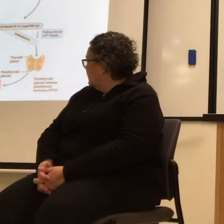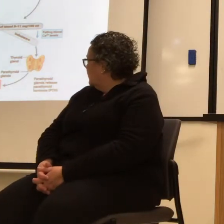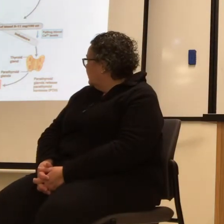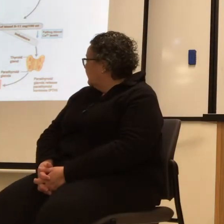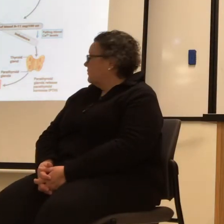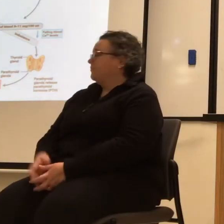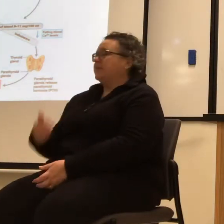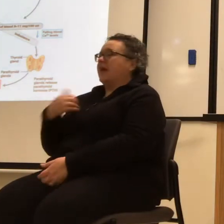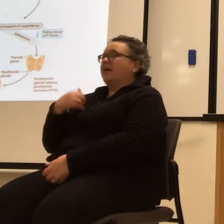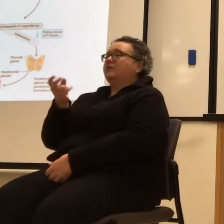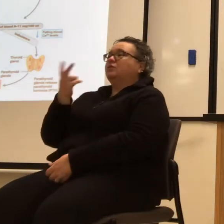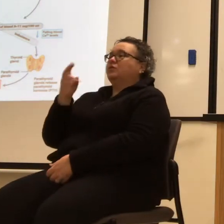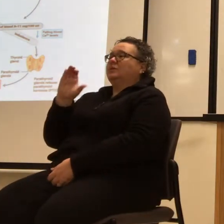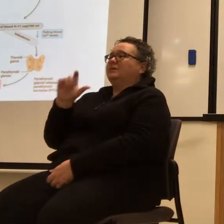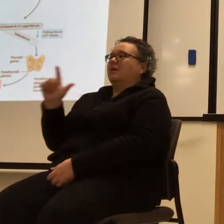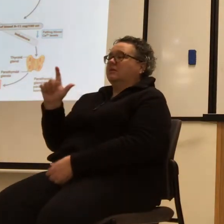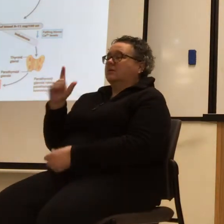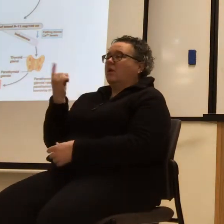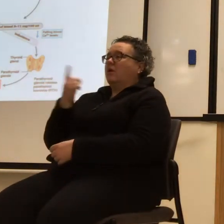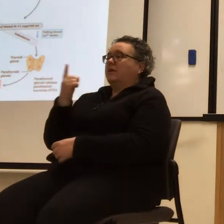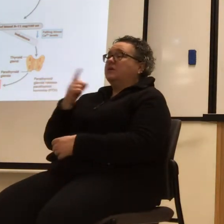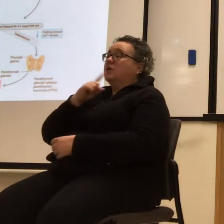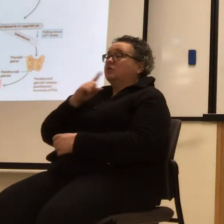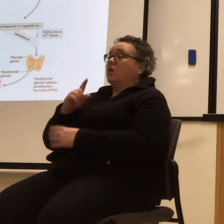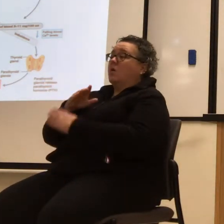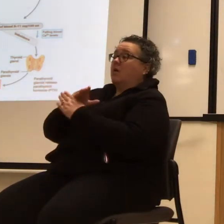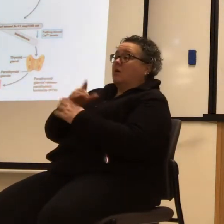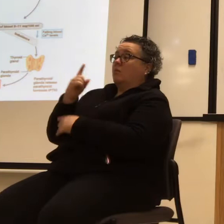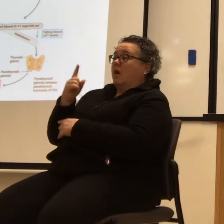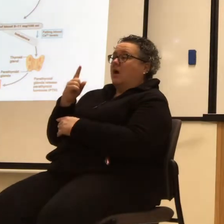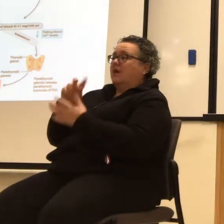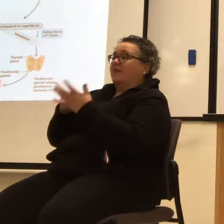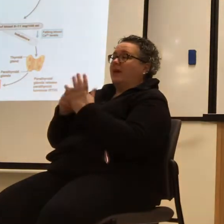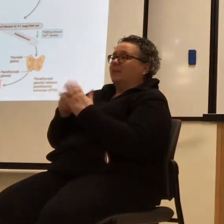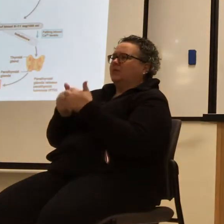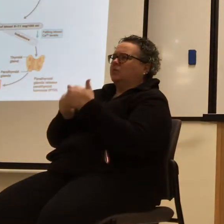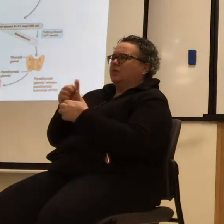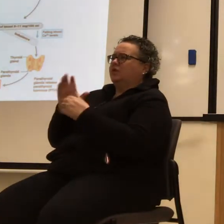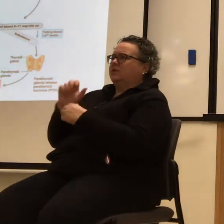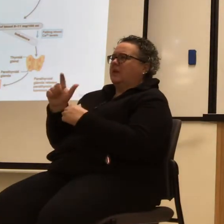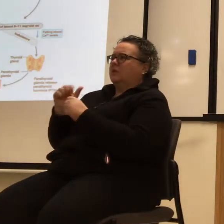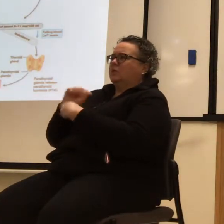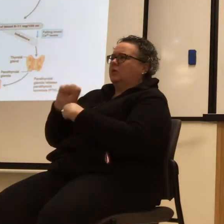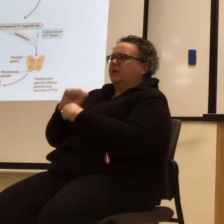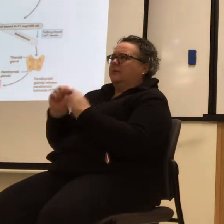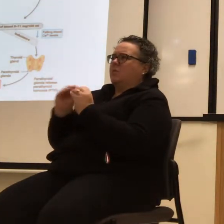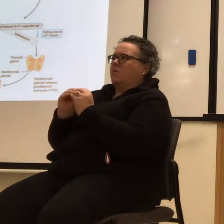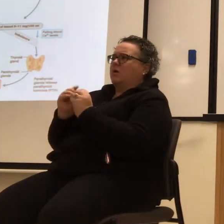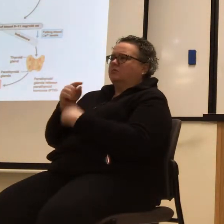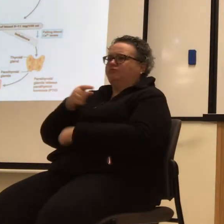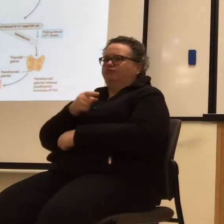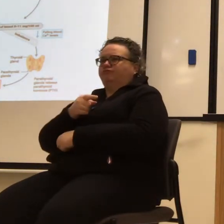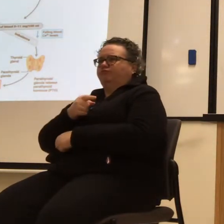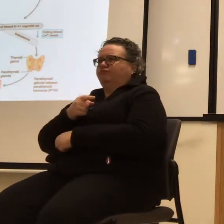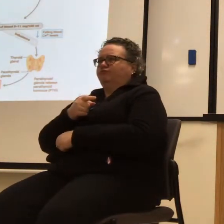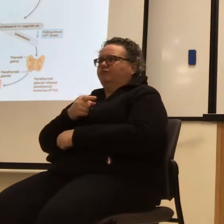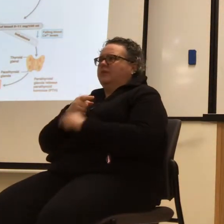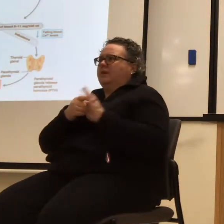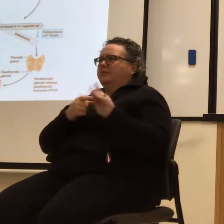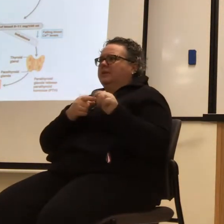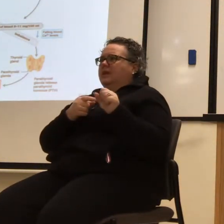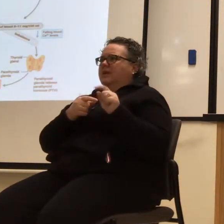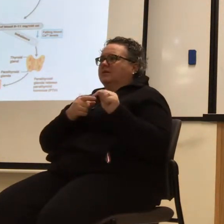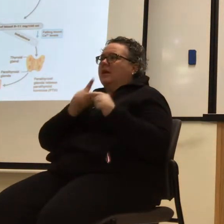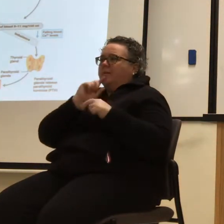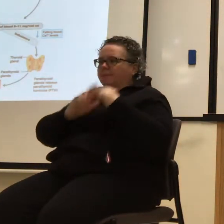You got two cells always working. Inhibit one. So by default, which cell is working more? This one. The ones